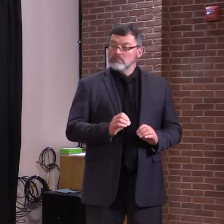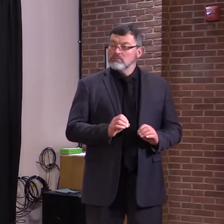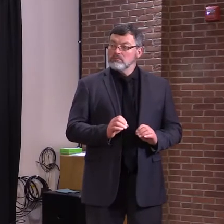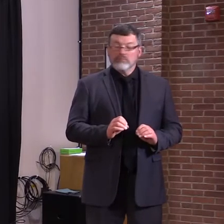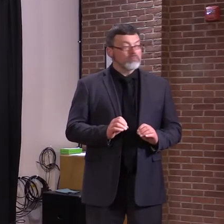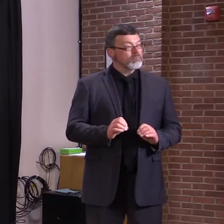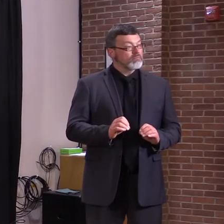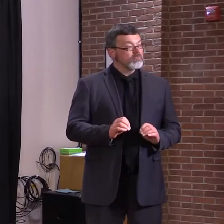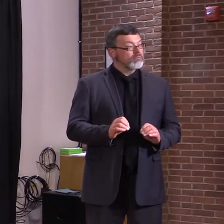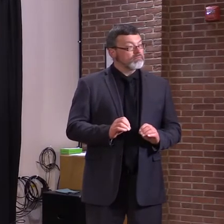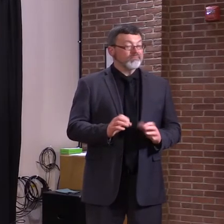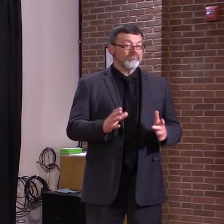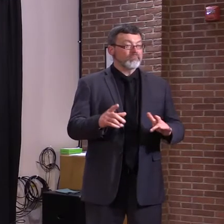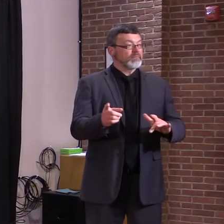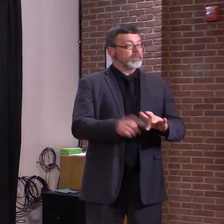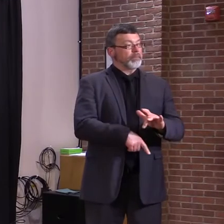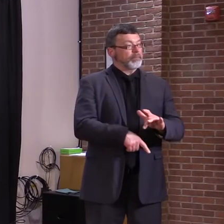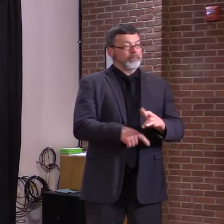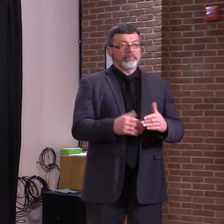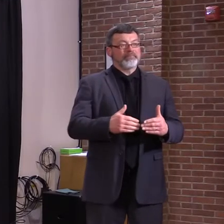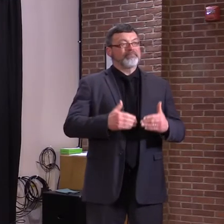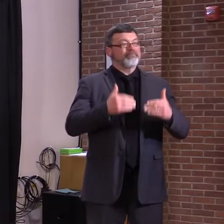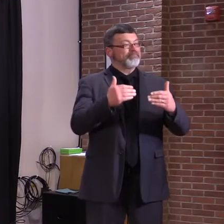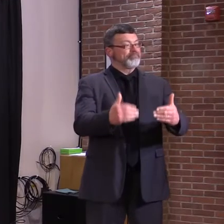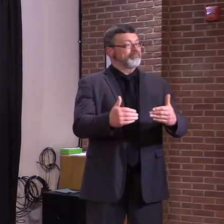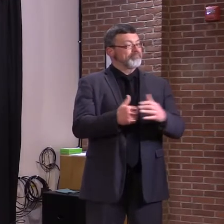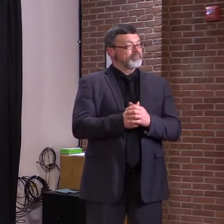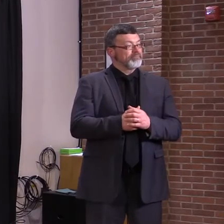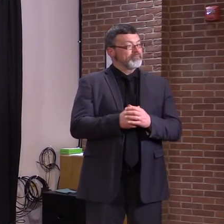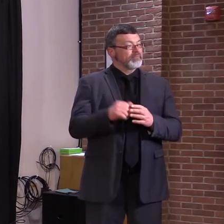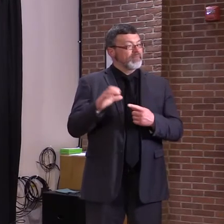All right, we'll move to Greg Lamoureux, County Courier.